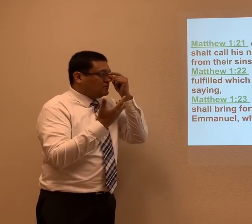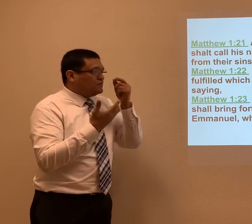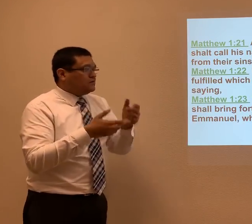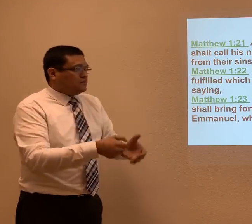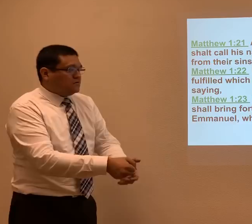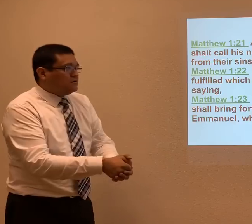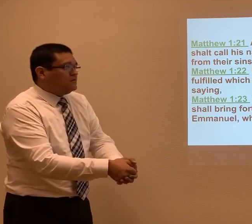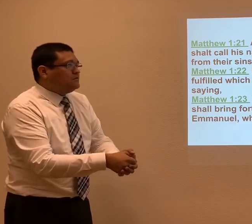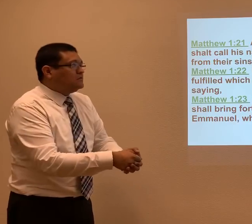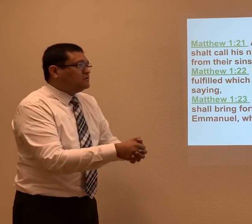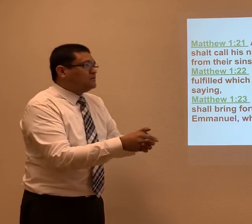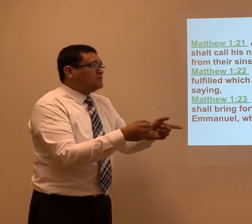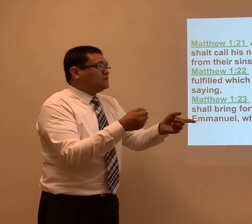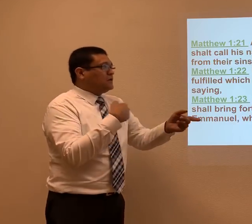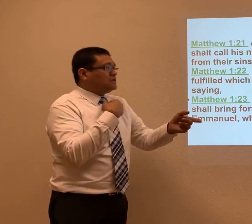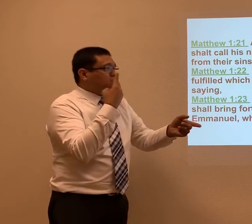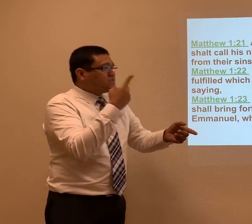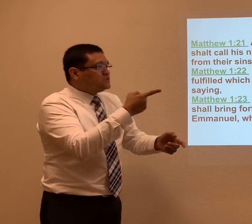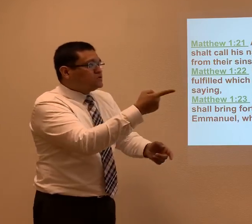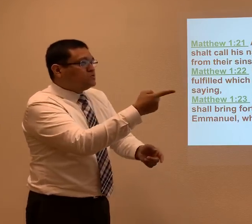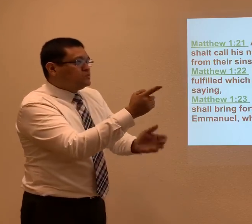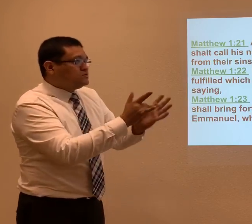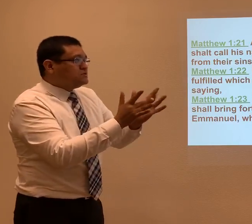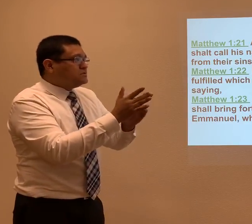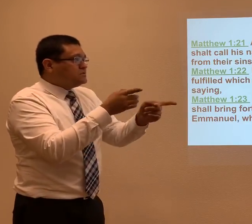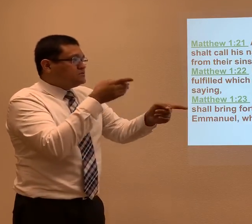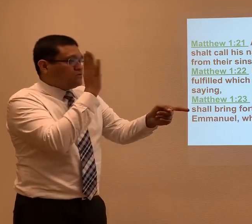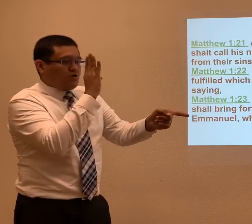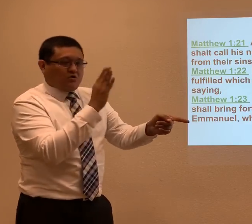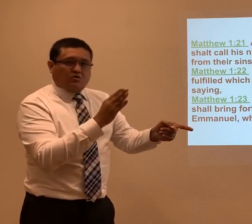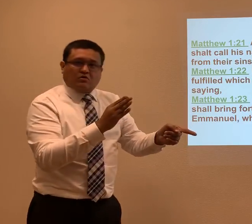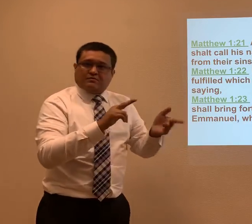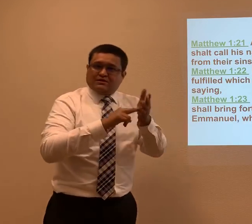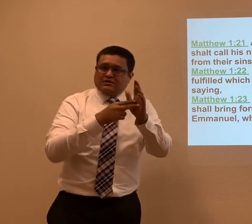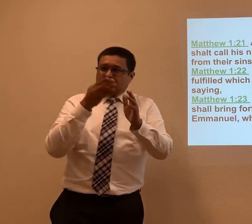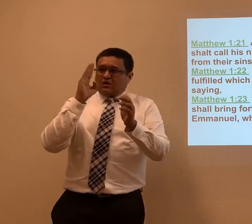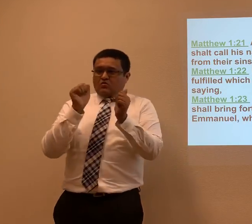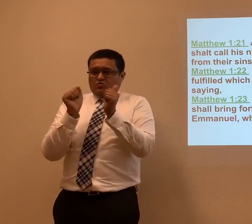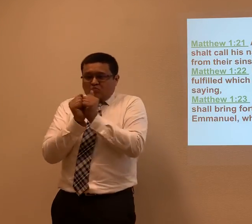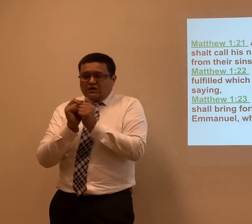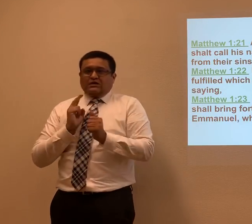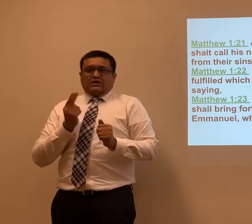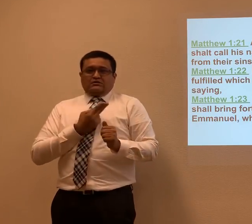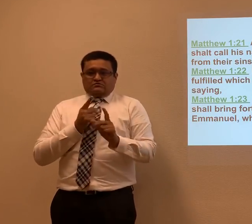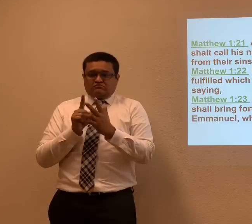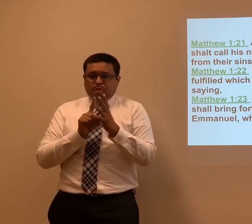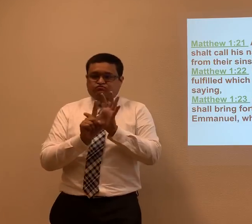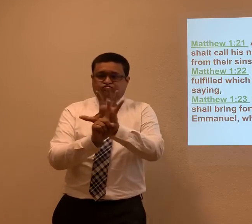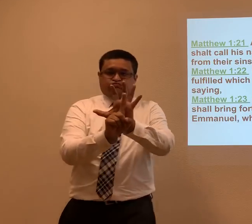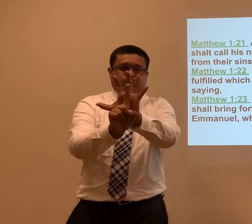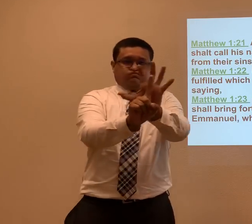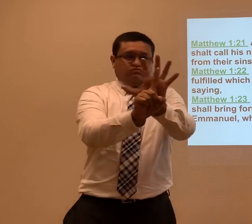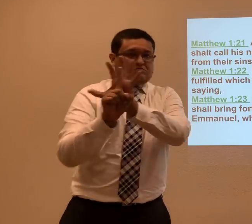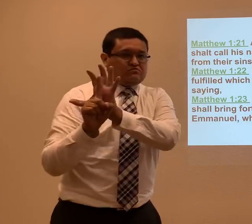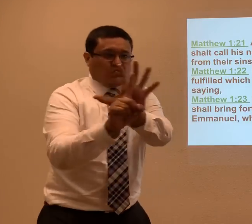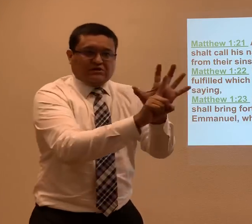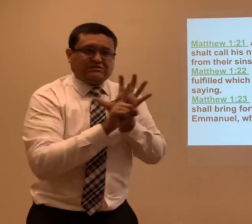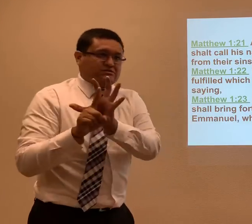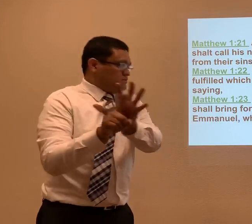He's with me now. I can shake his hand. I can see you. I can connect with you. God with us. God walked